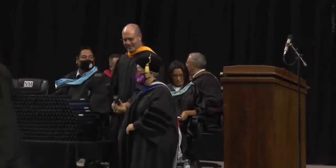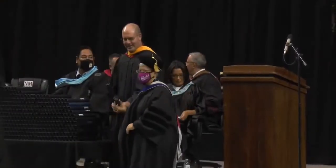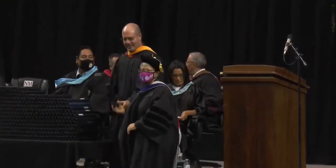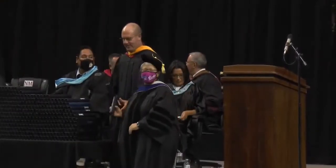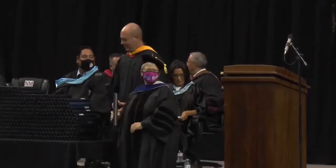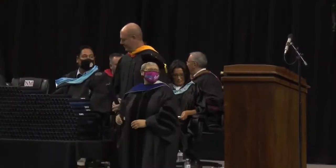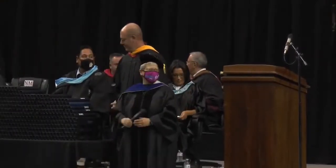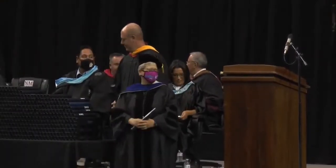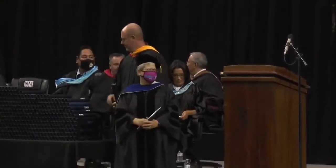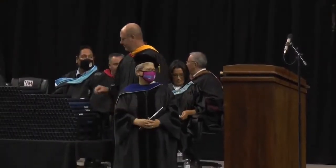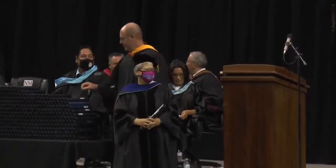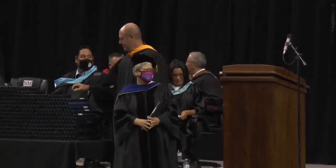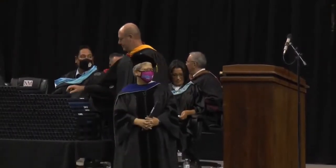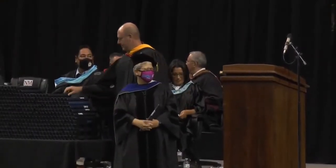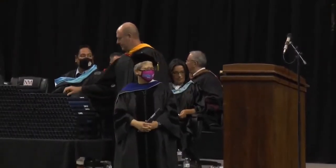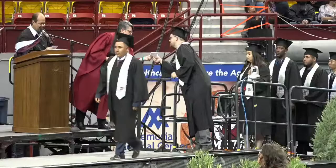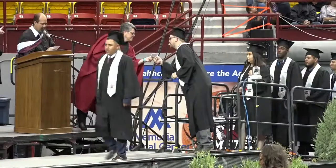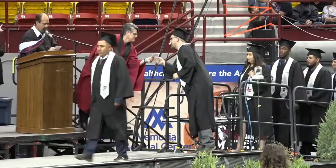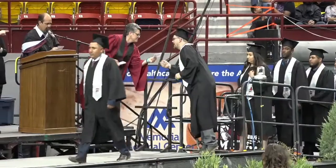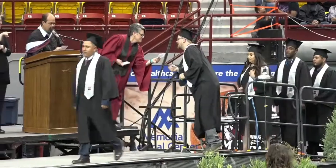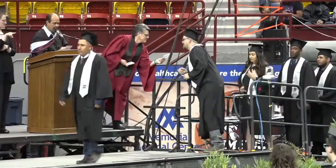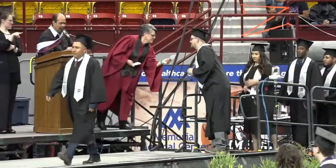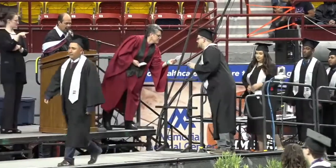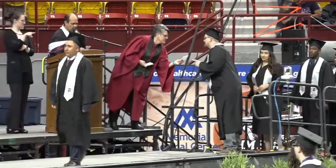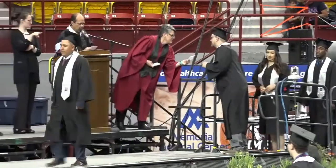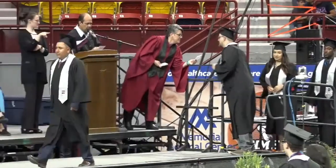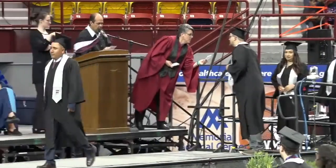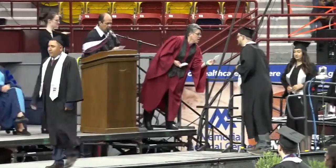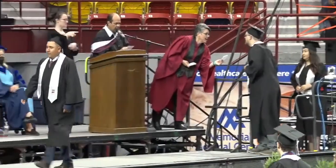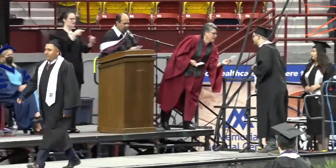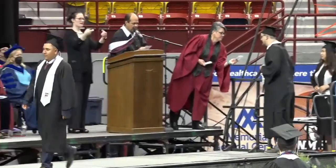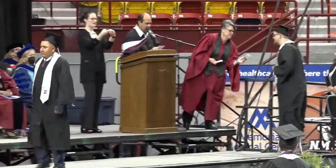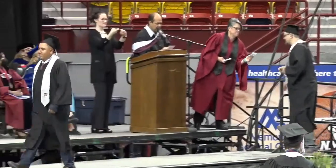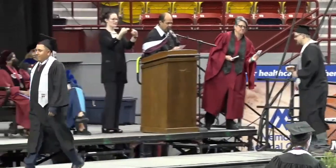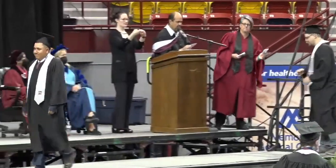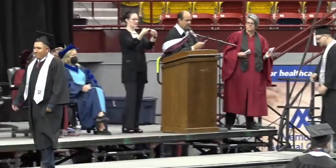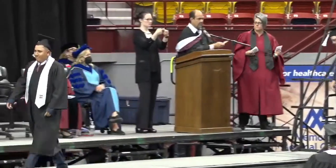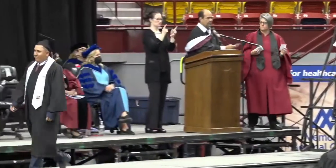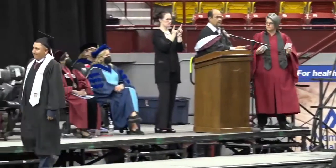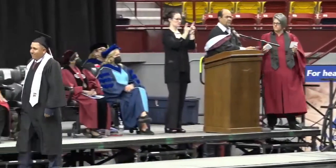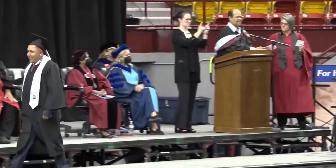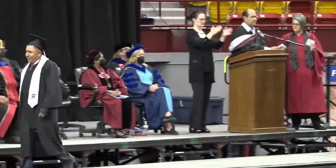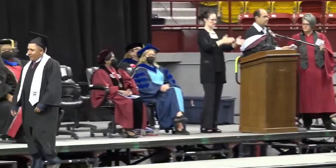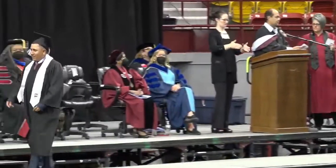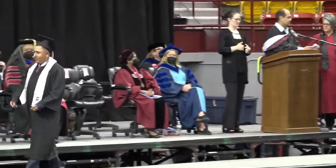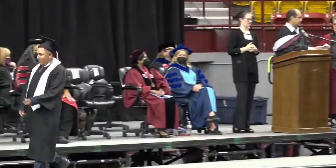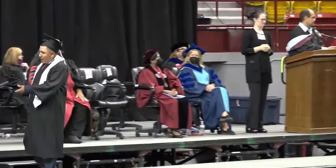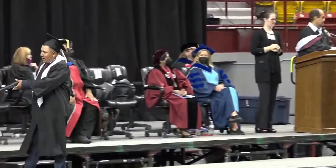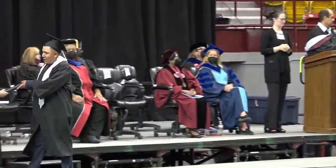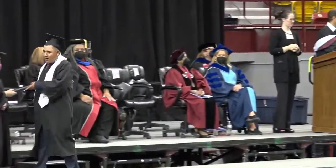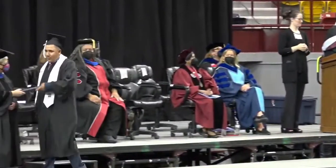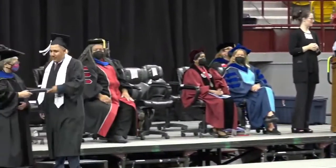Jose Enrique Arreola Dominguez, Electrical Apprenticeship.